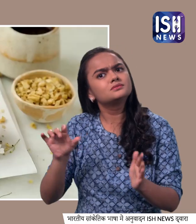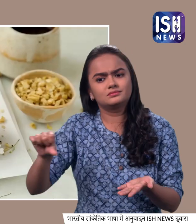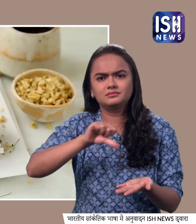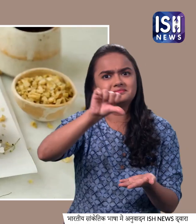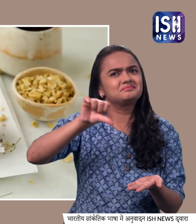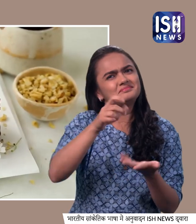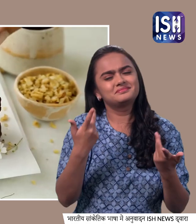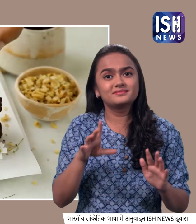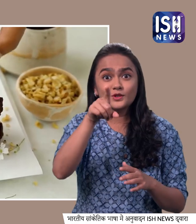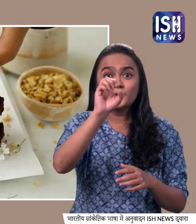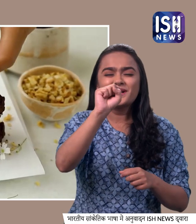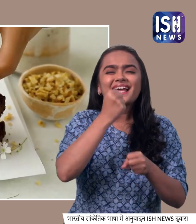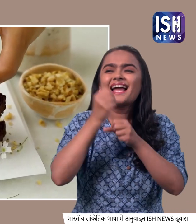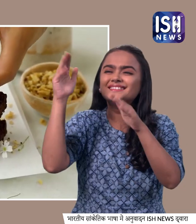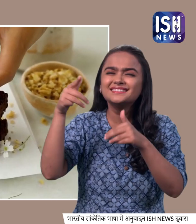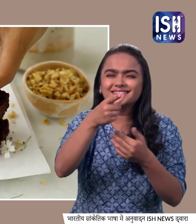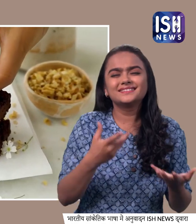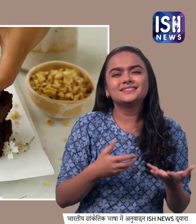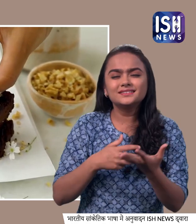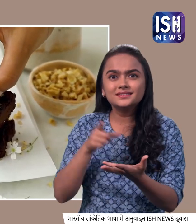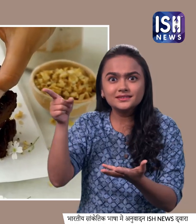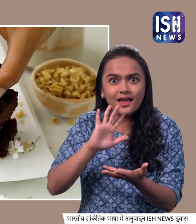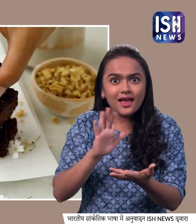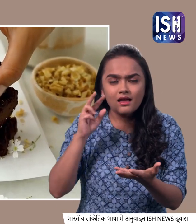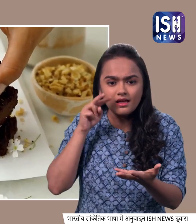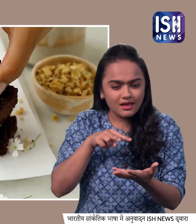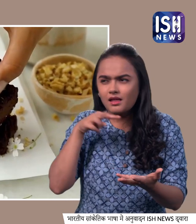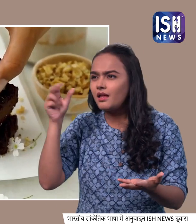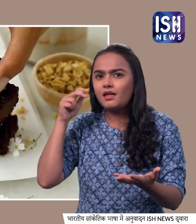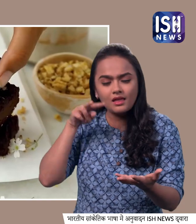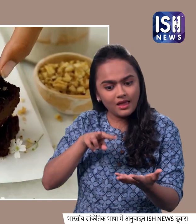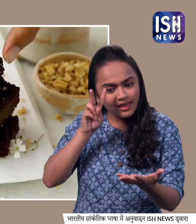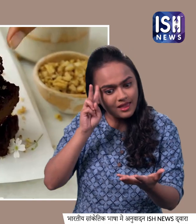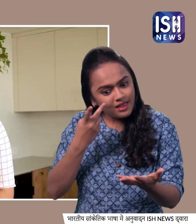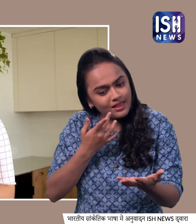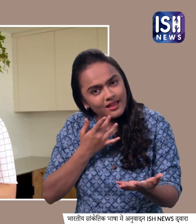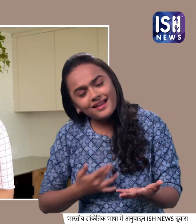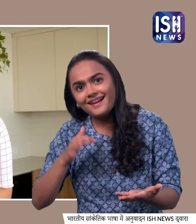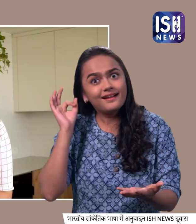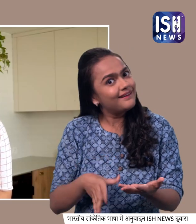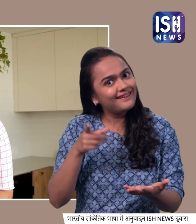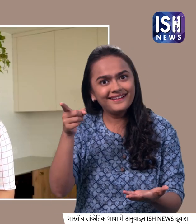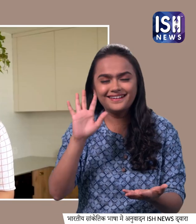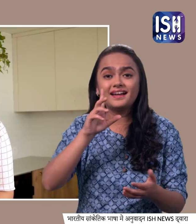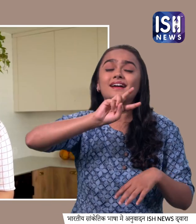If you in front of they won't be able it. The other thing you can with nut butter